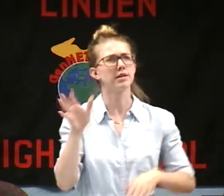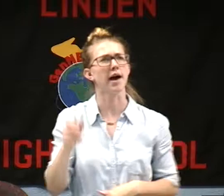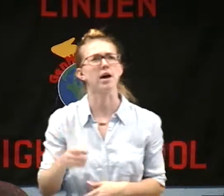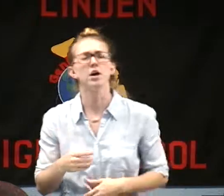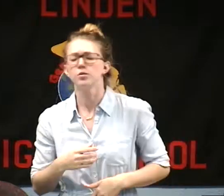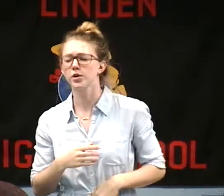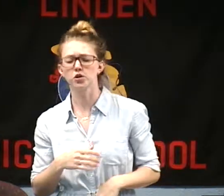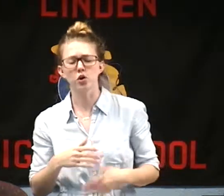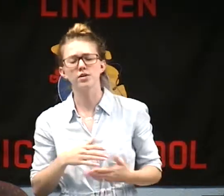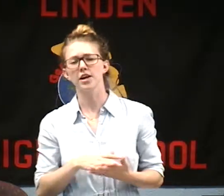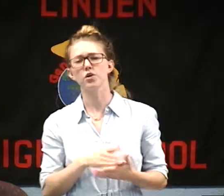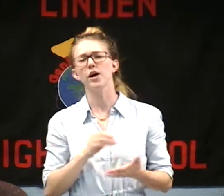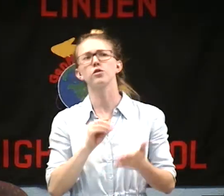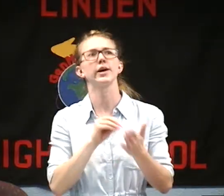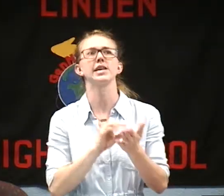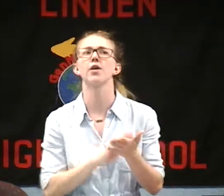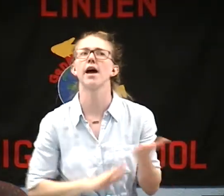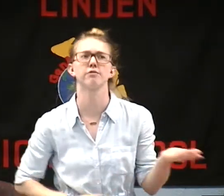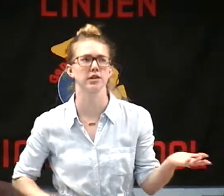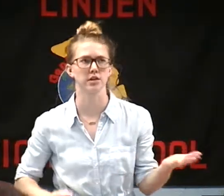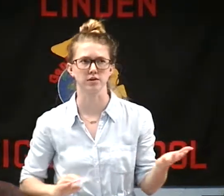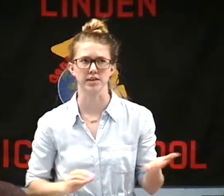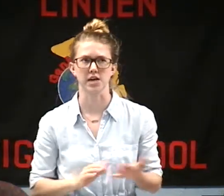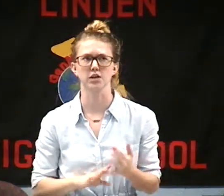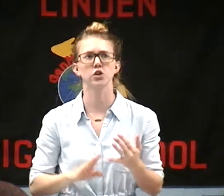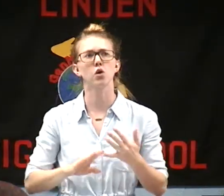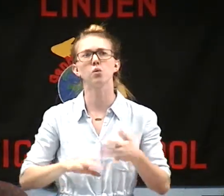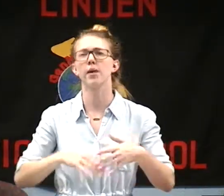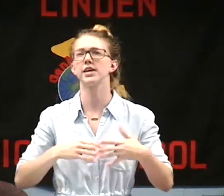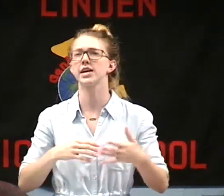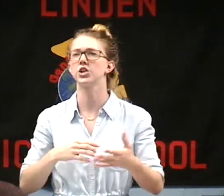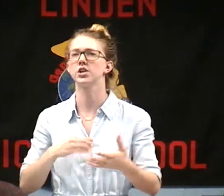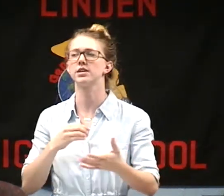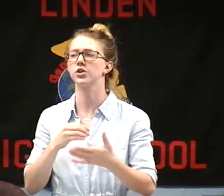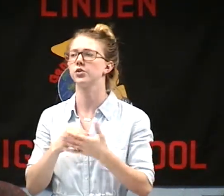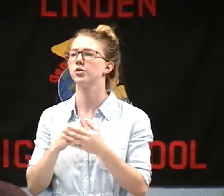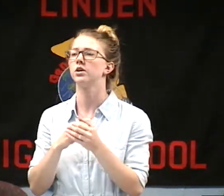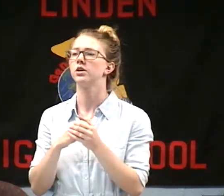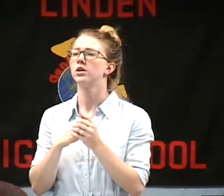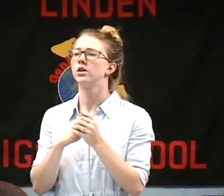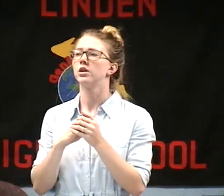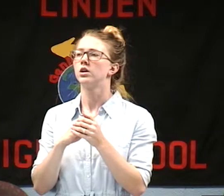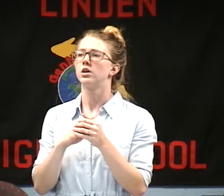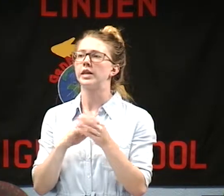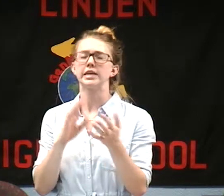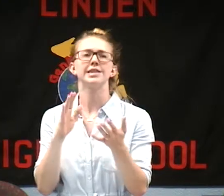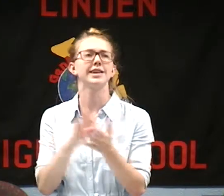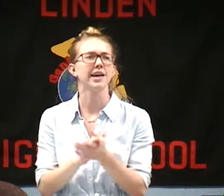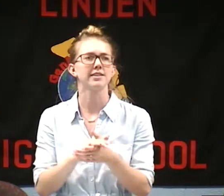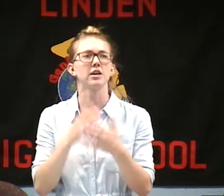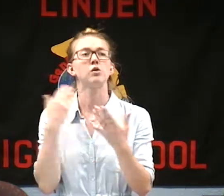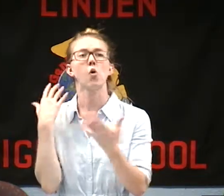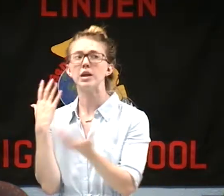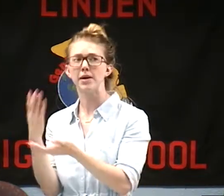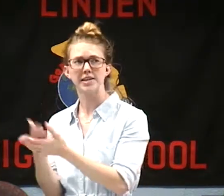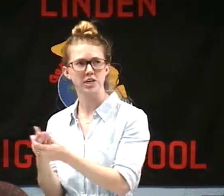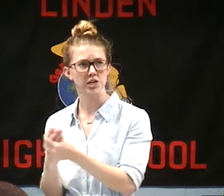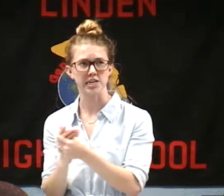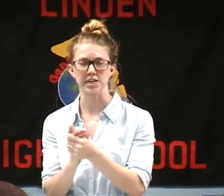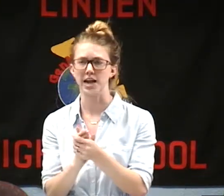Yeah, but you don't have to write down every little detail. Like, don't pay attention to like dates and only pay attention to